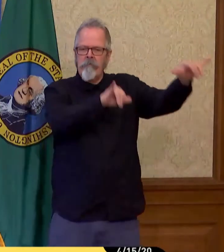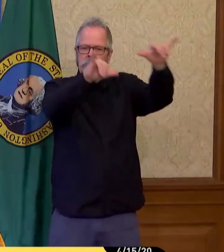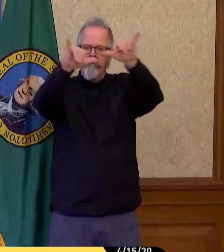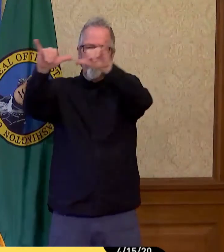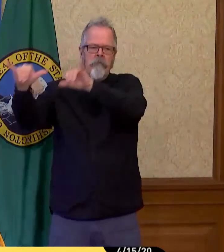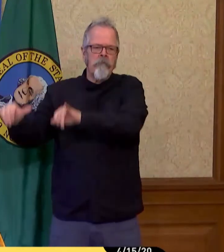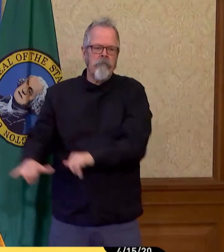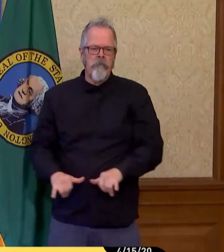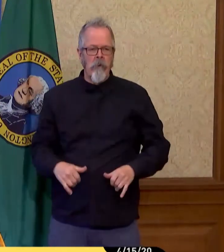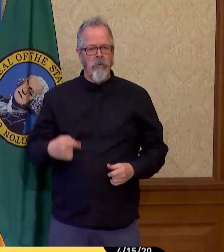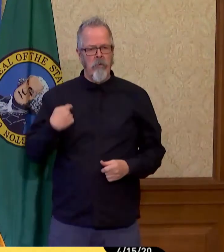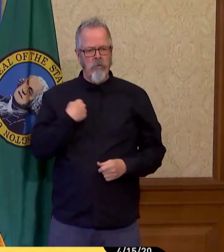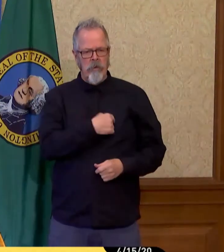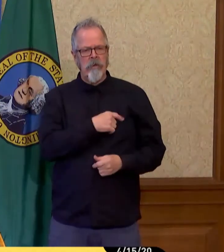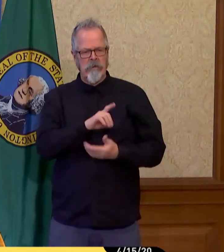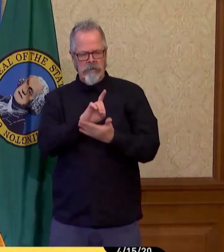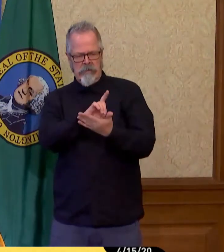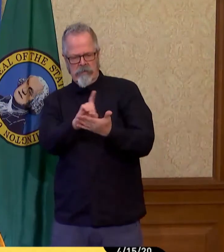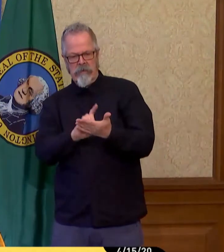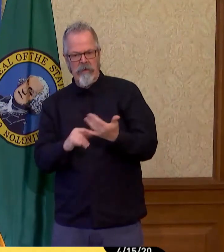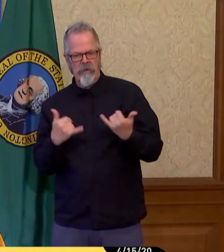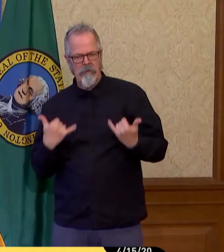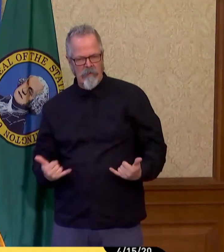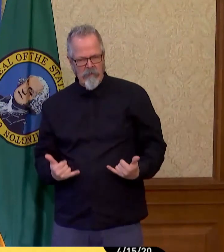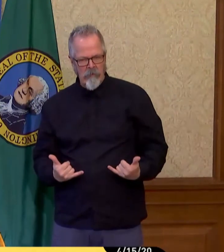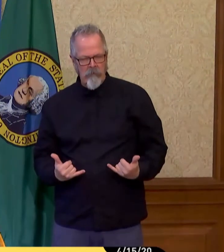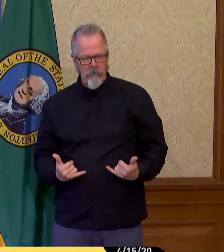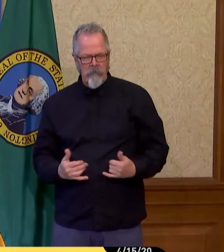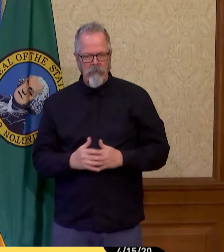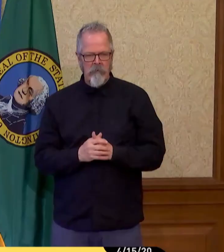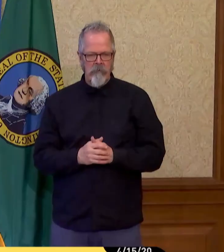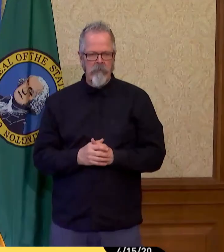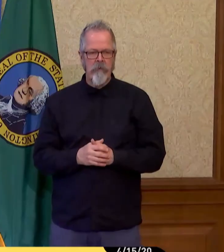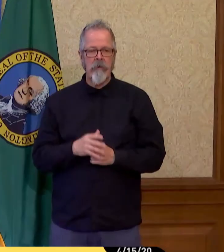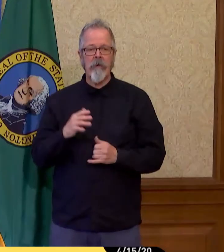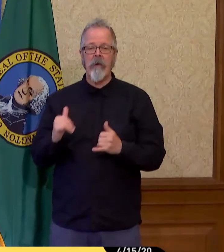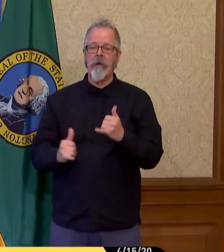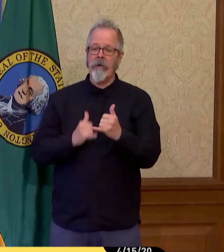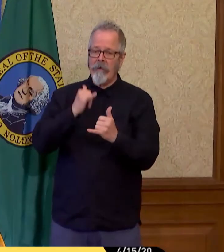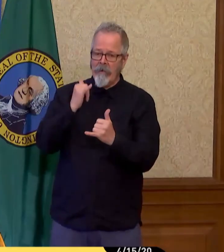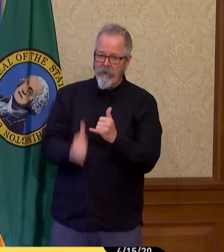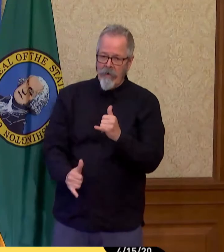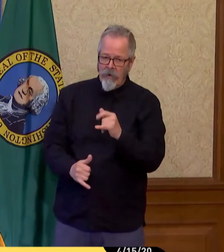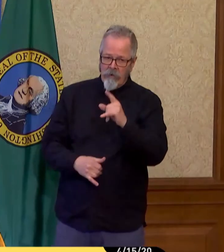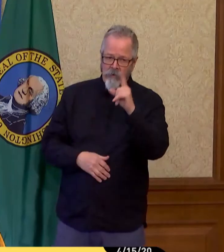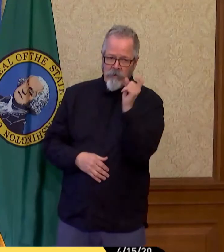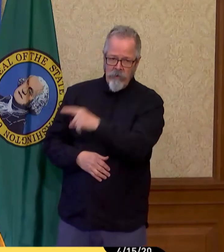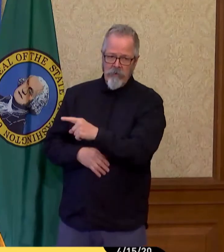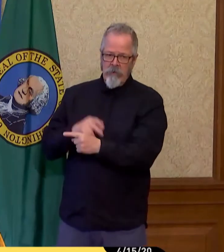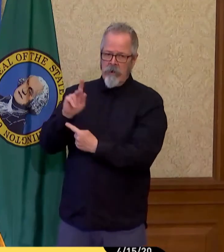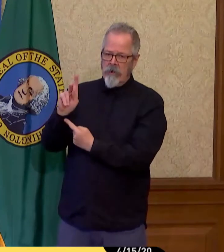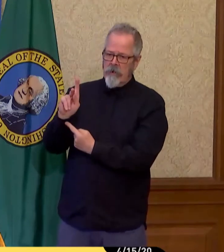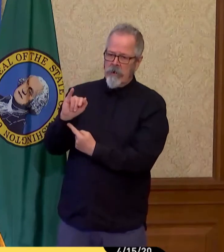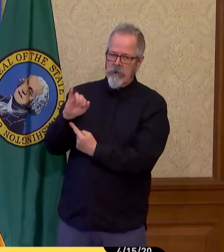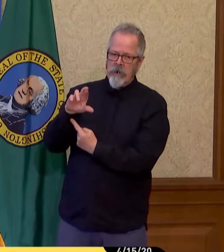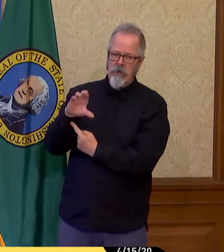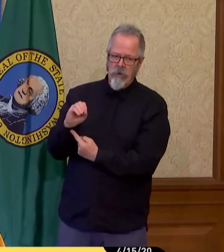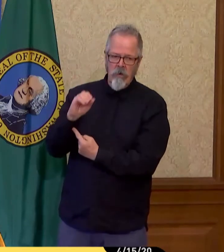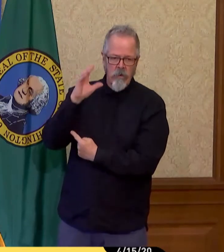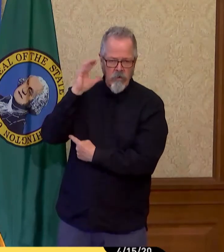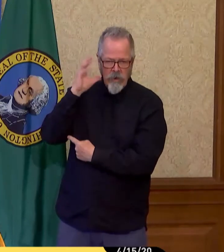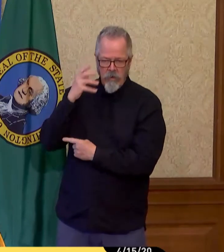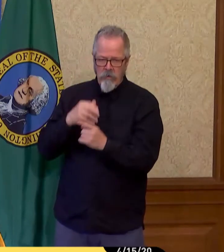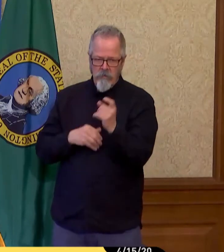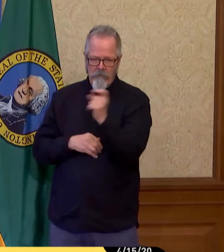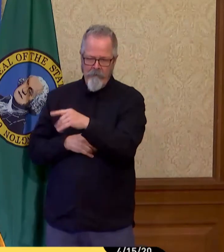Final question comes from Hannah Scott with Cairo Radio. Hi, Governor. Just 2 quick ones. One, the inverted mitigation schedule that you